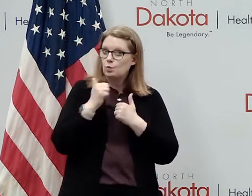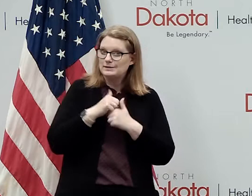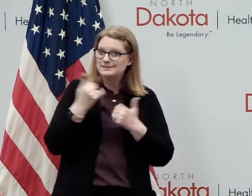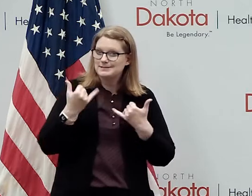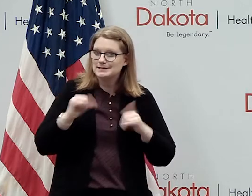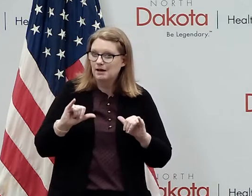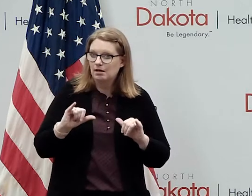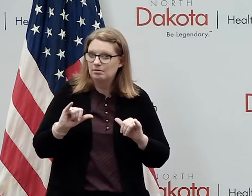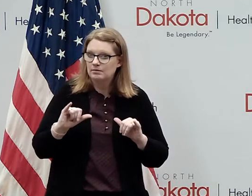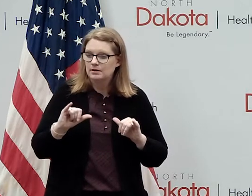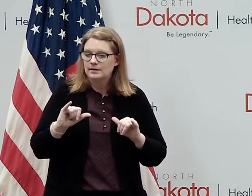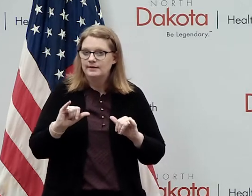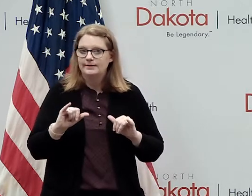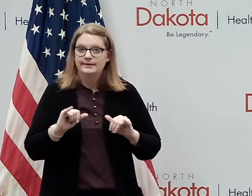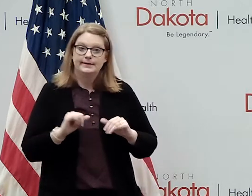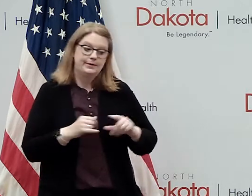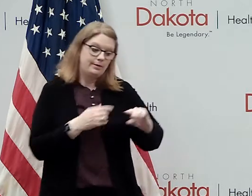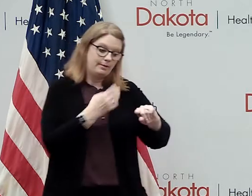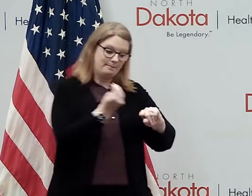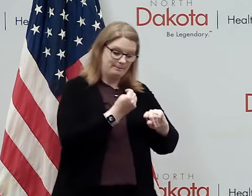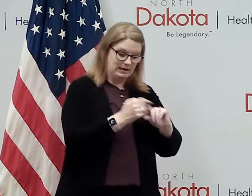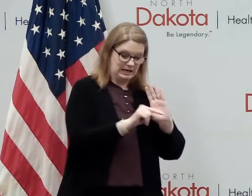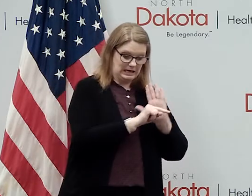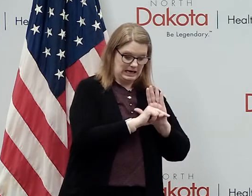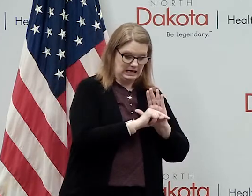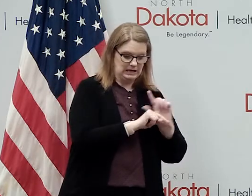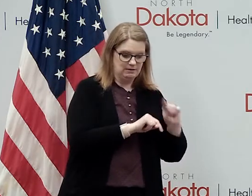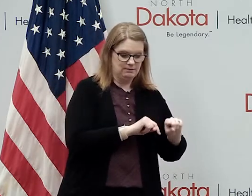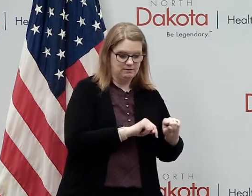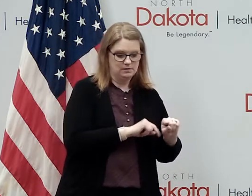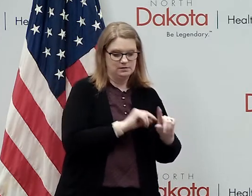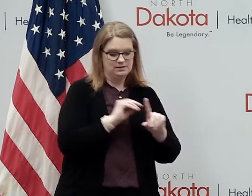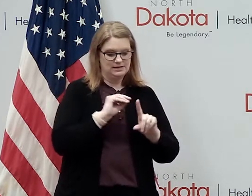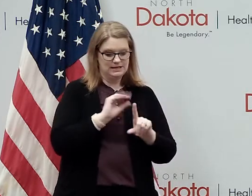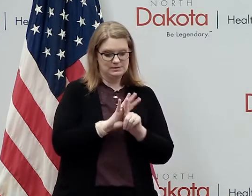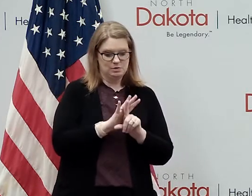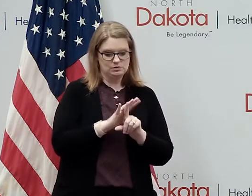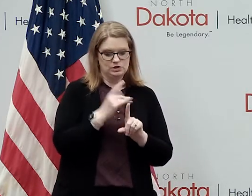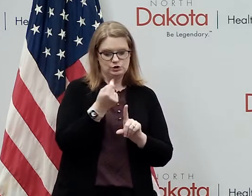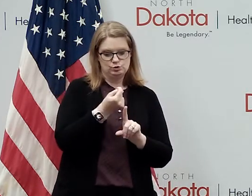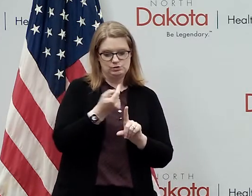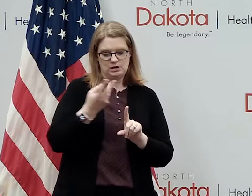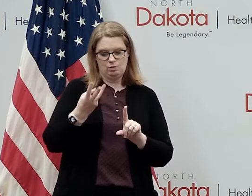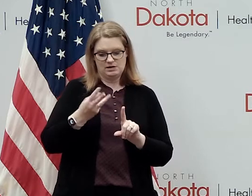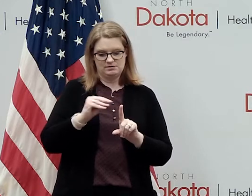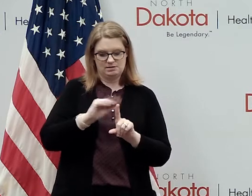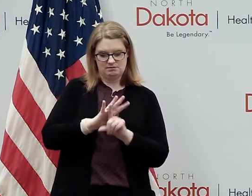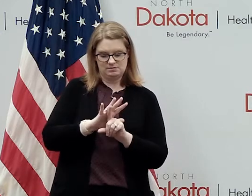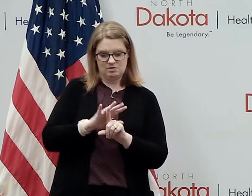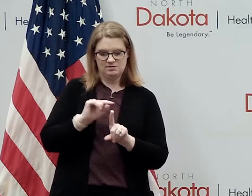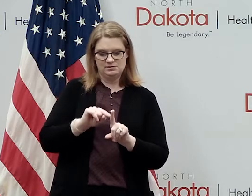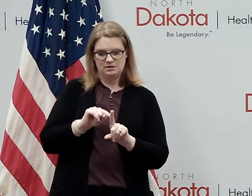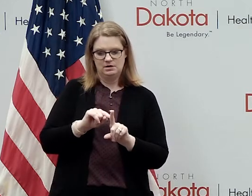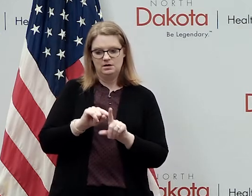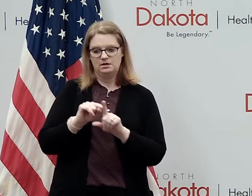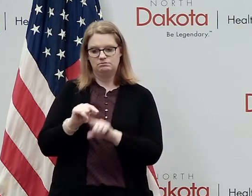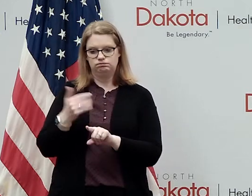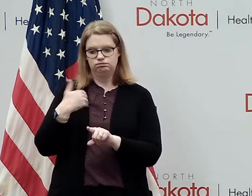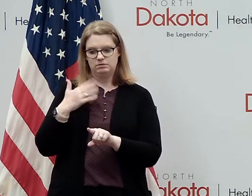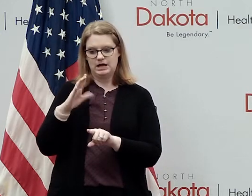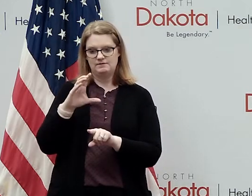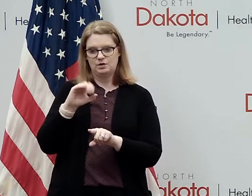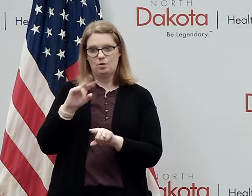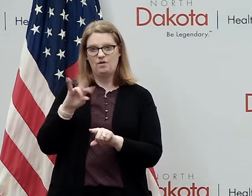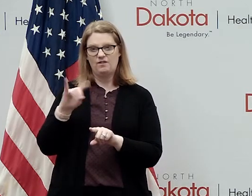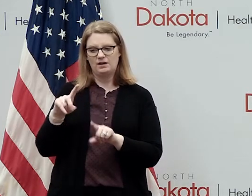can test negative on a Monday, and you could be exposed on a Tuesday or Wednesday and have COVID and then go visit a